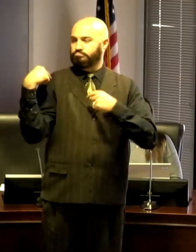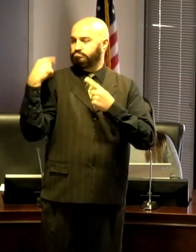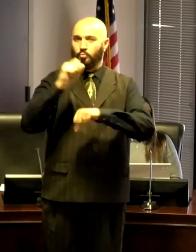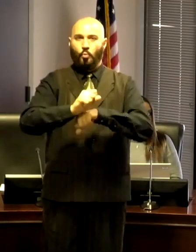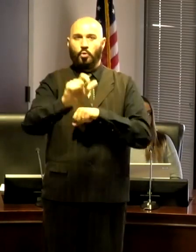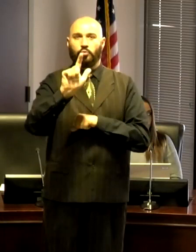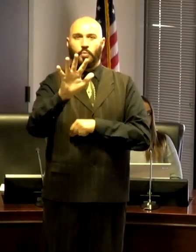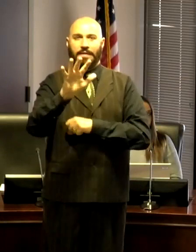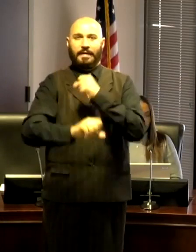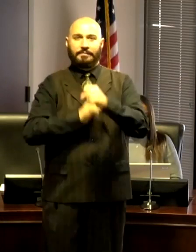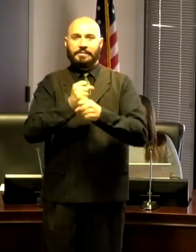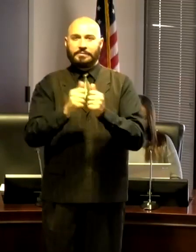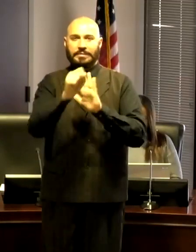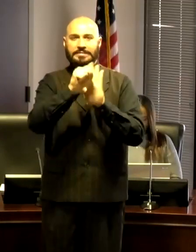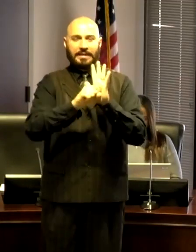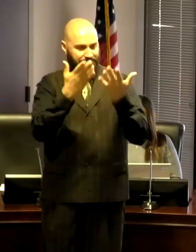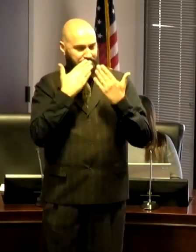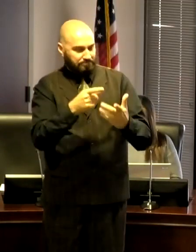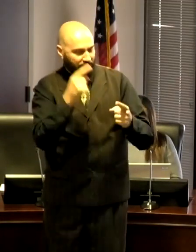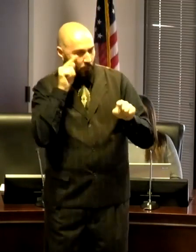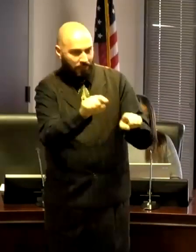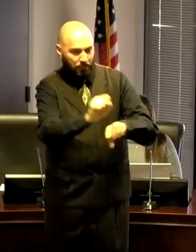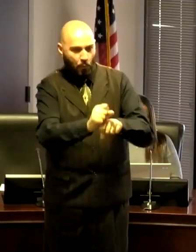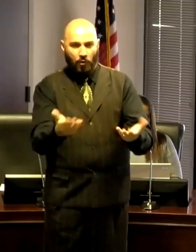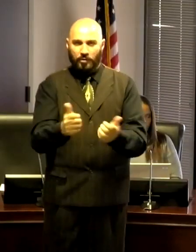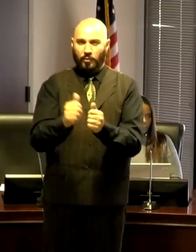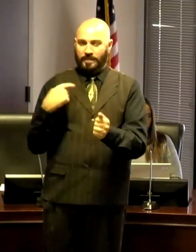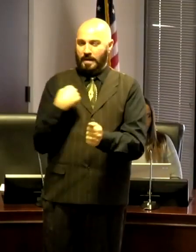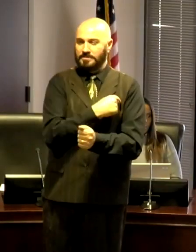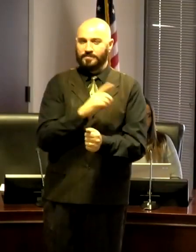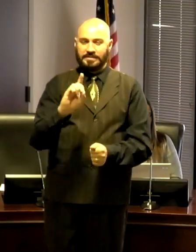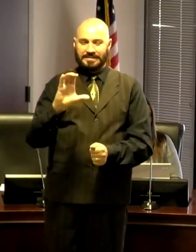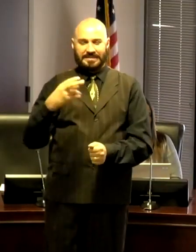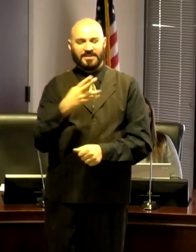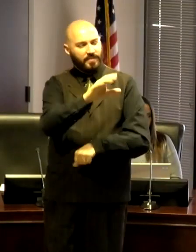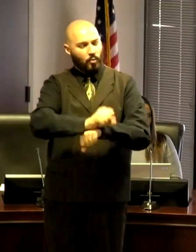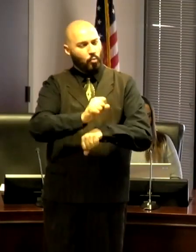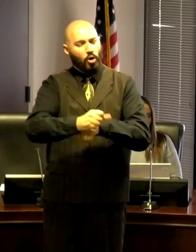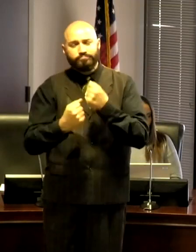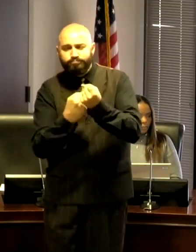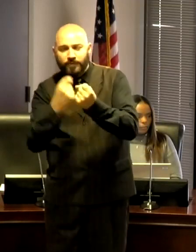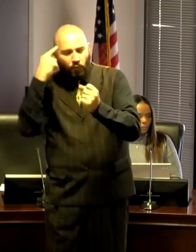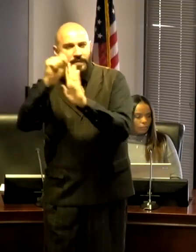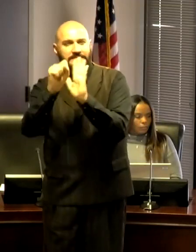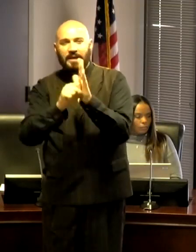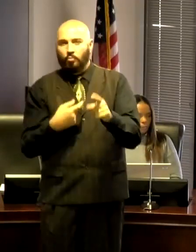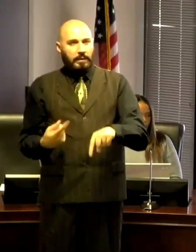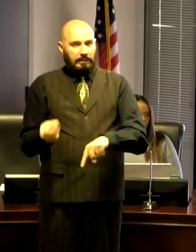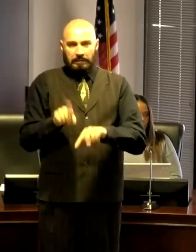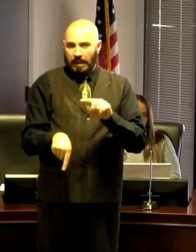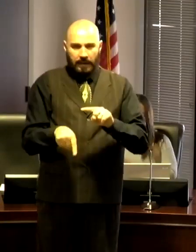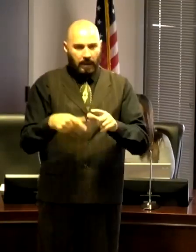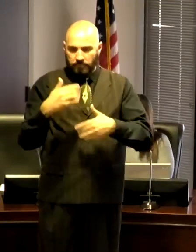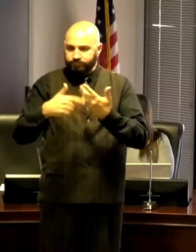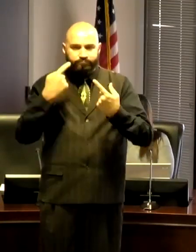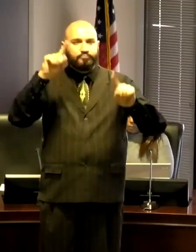super, super grateful for them being with us at DCH and also their overall contributions to the state. We really couldn't do it without the dedicated employees